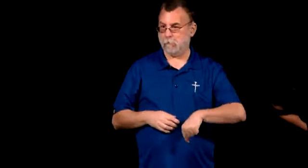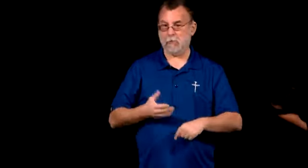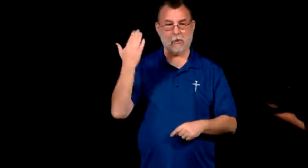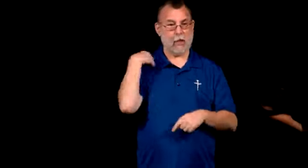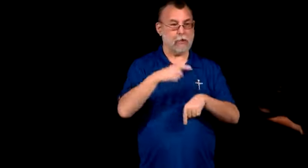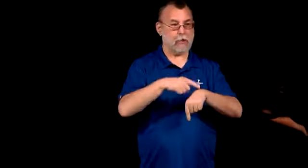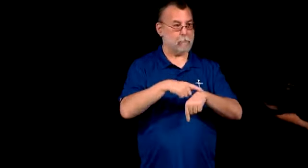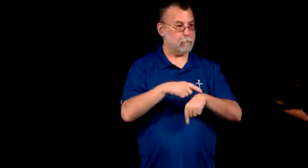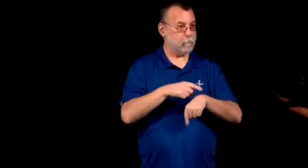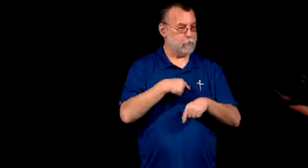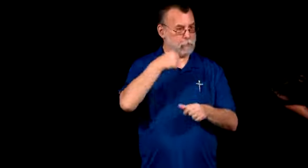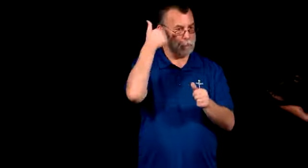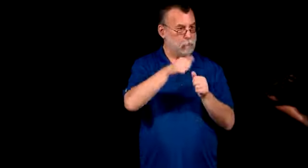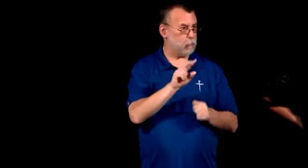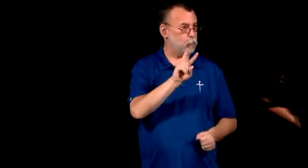have asked Renza to come last time.